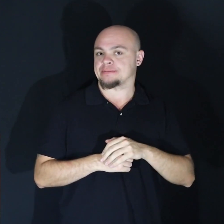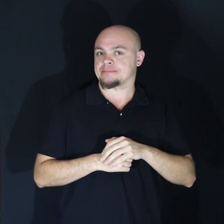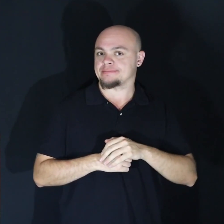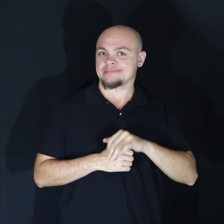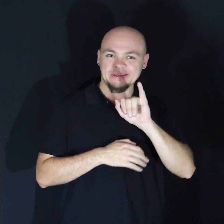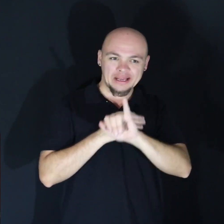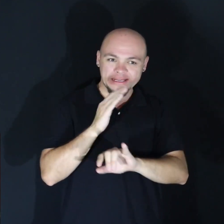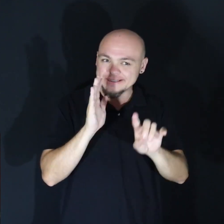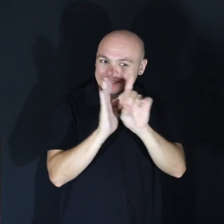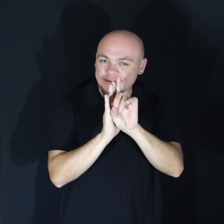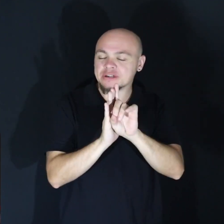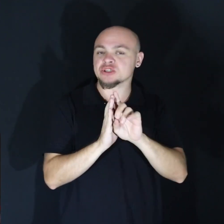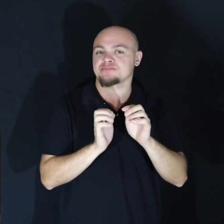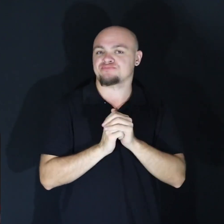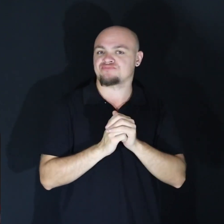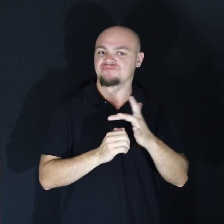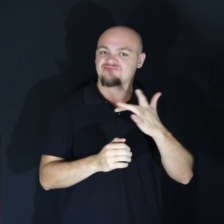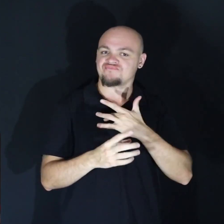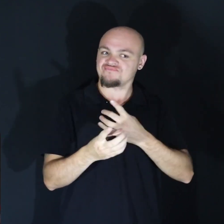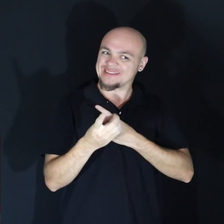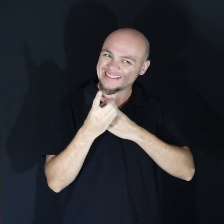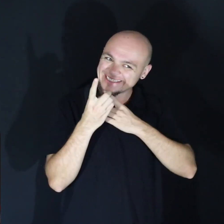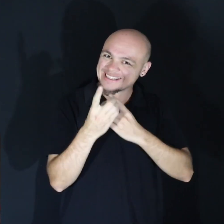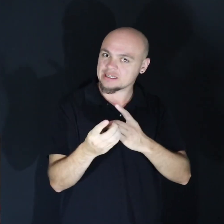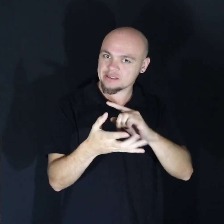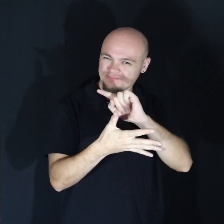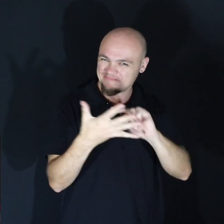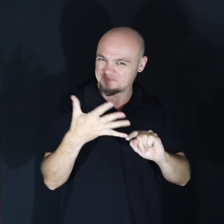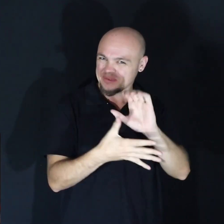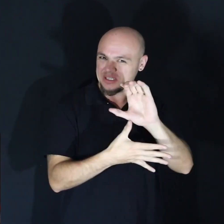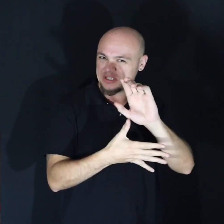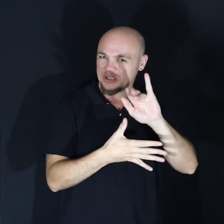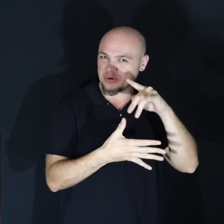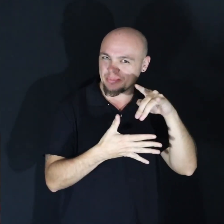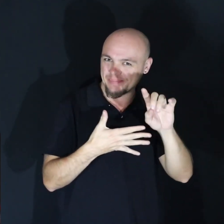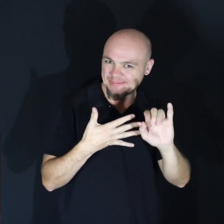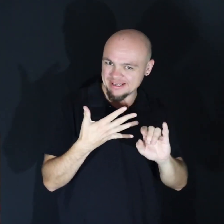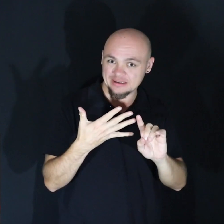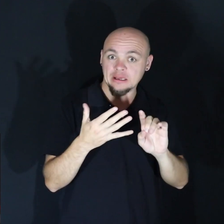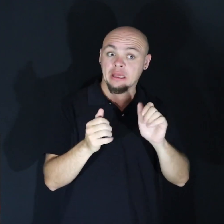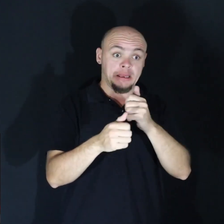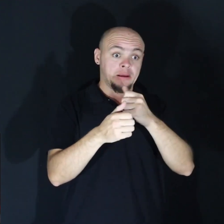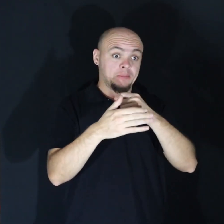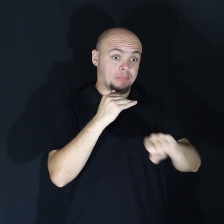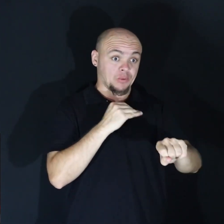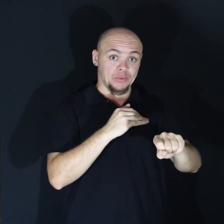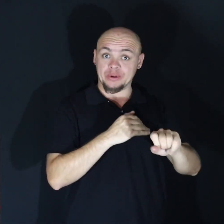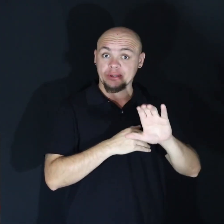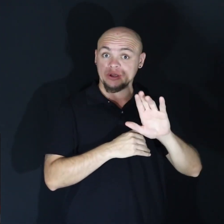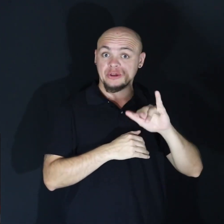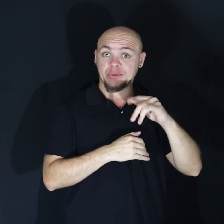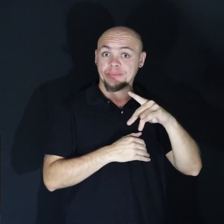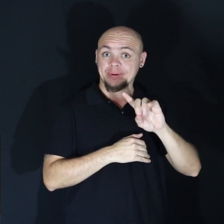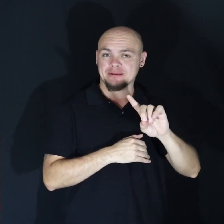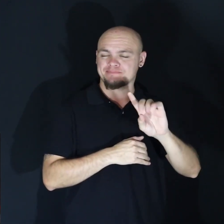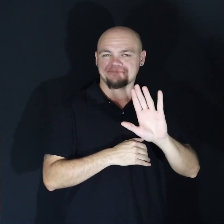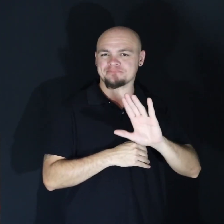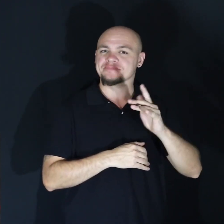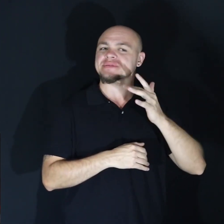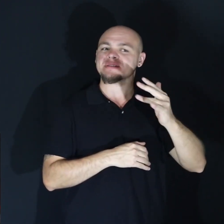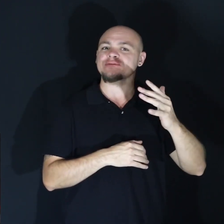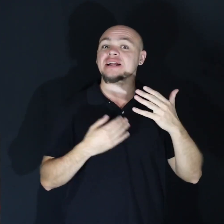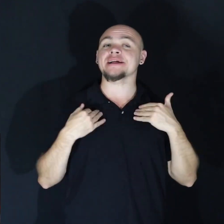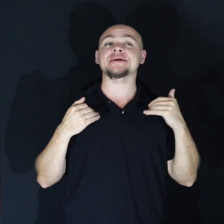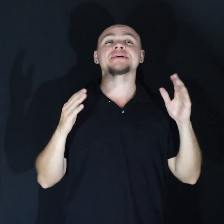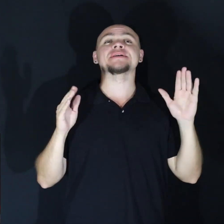identification, and dedication. Now, no one's born a Cupid. All volunteers who stick with it eventually earn their